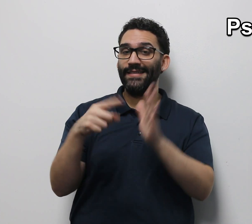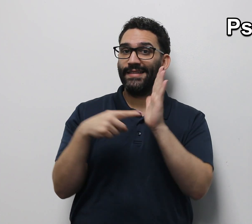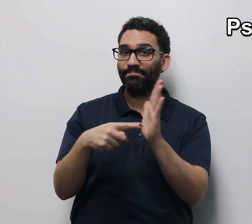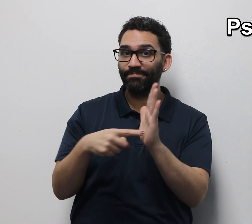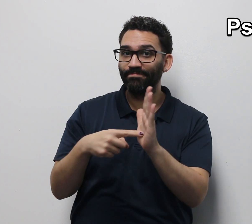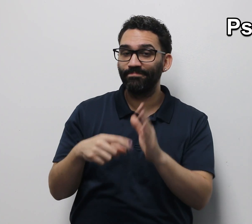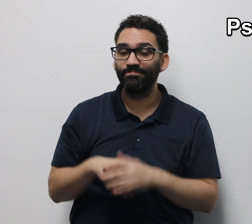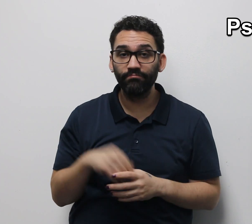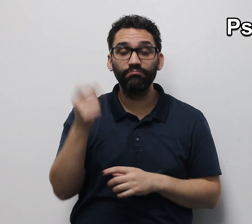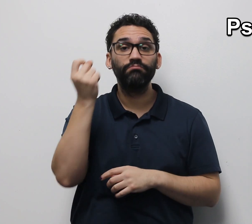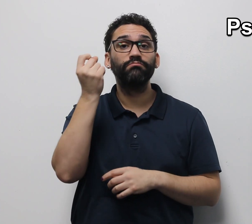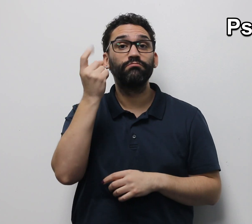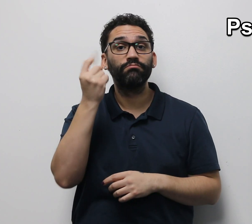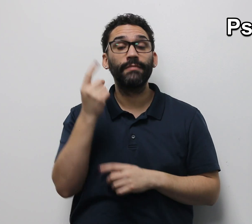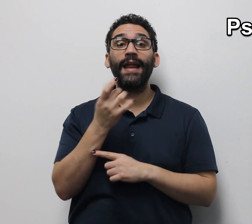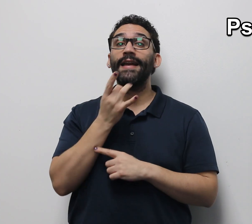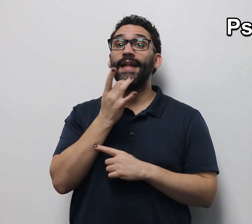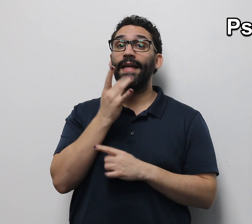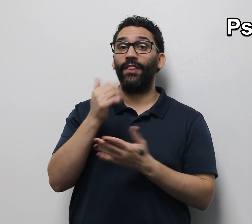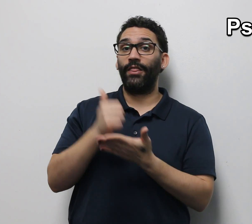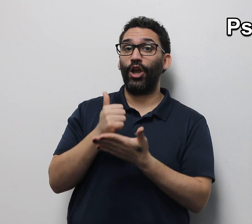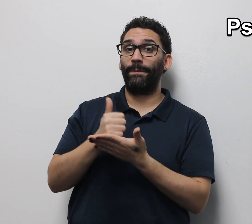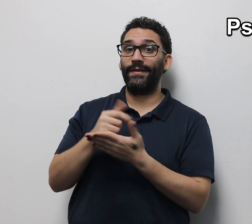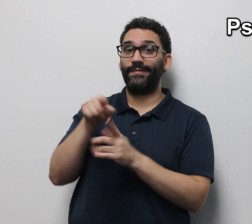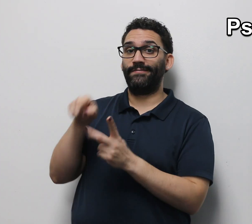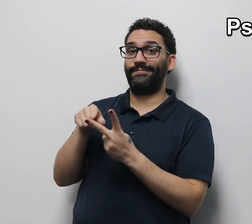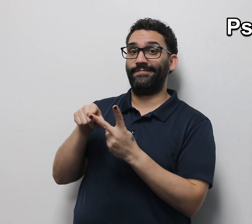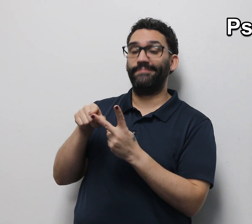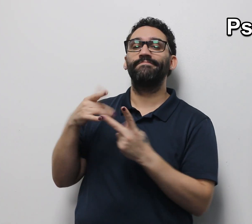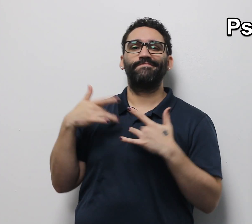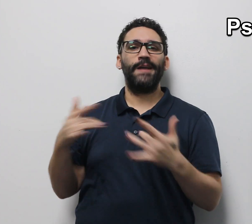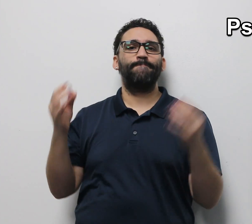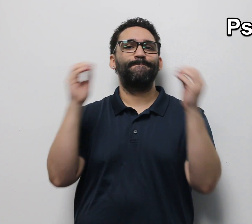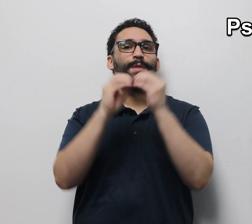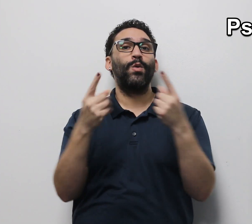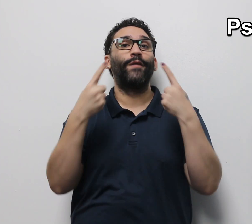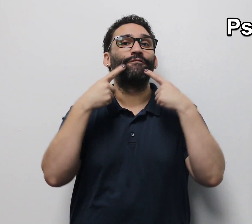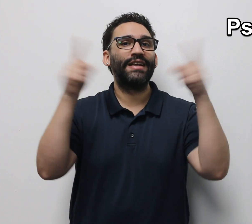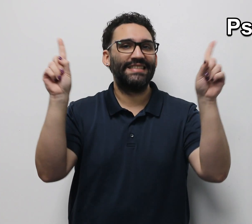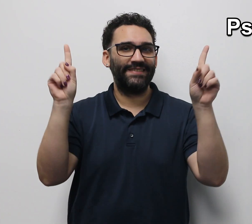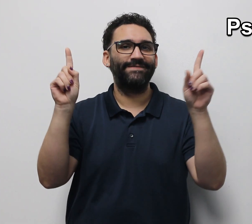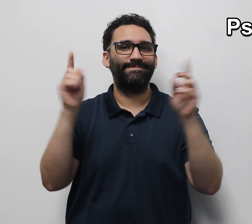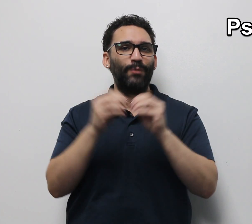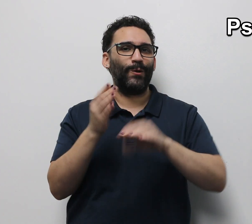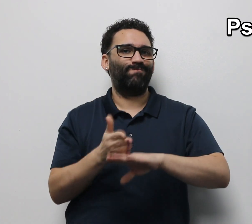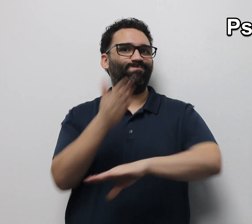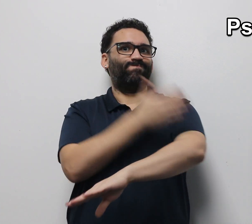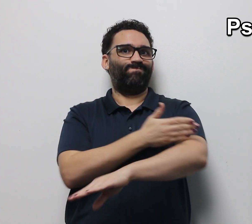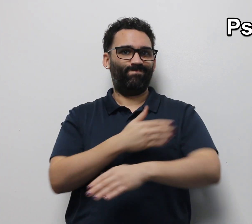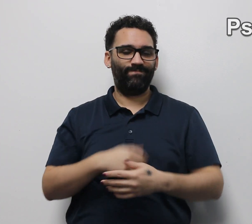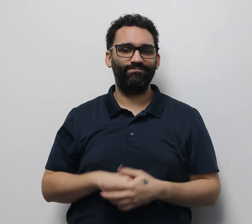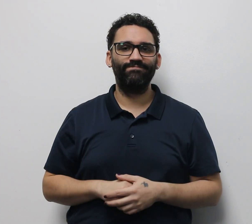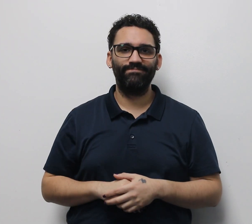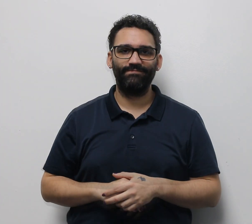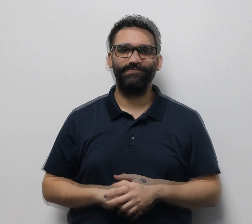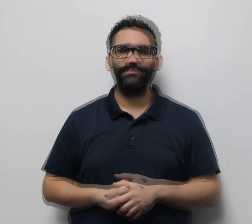improving SAD. However, light therapy tends to be more effective and has more results.